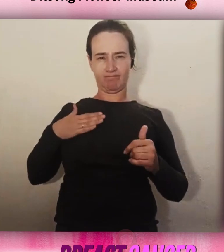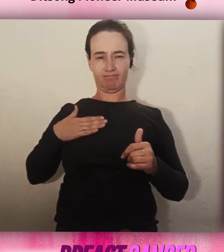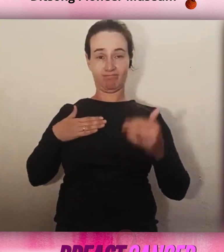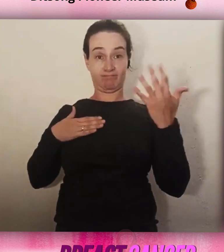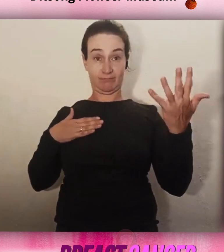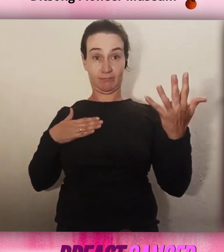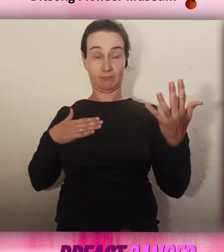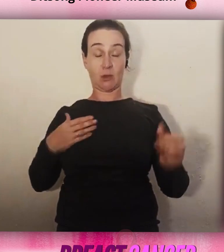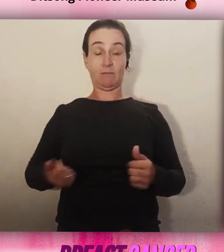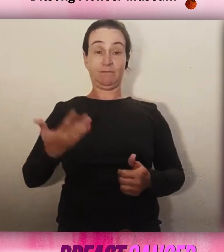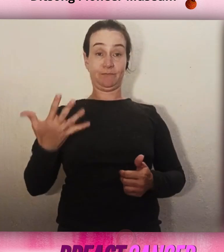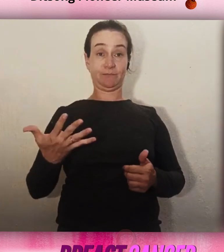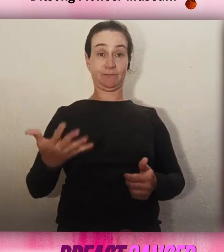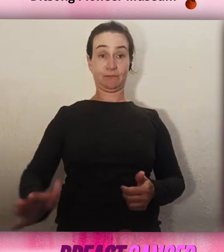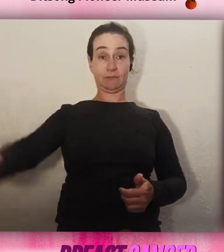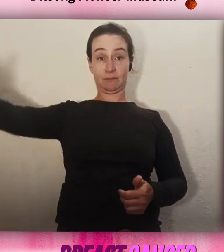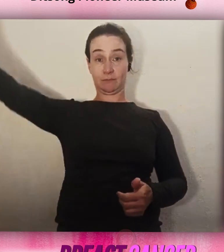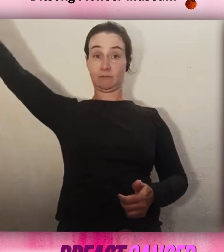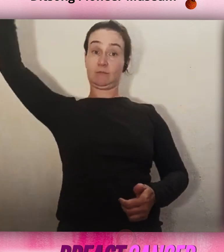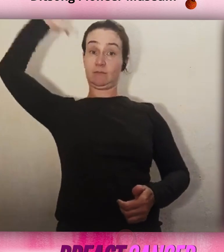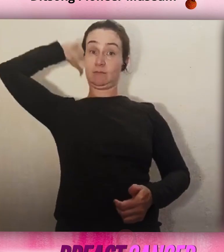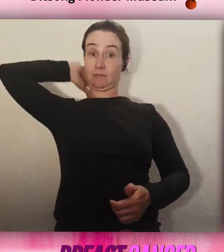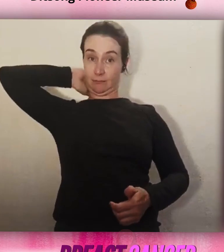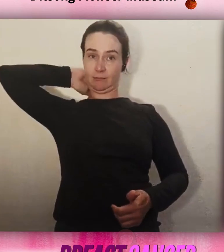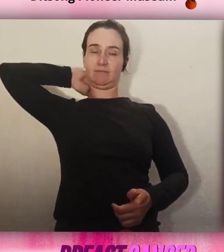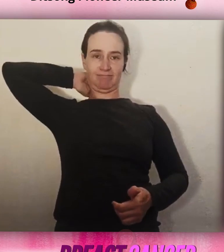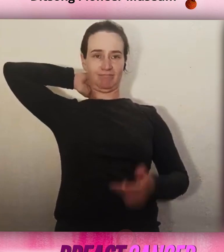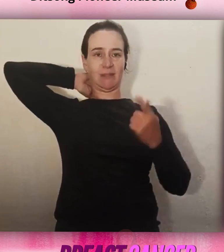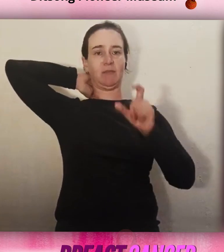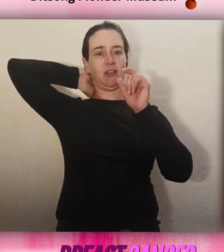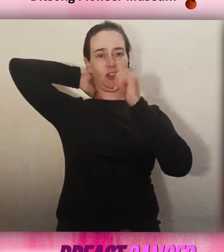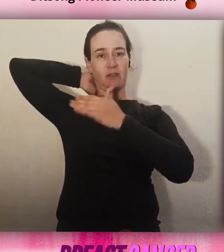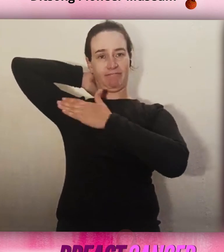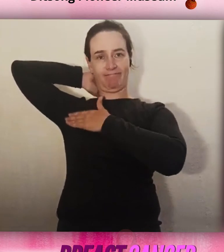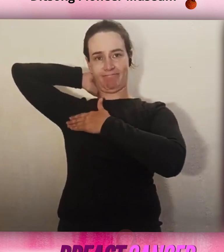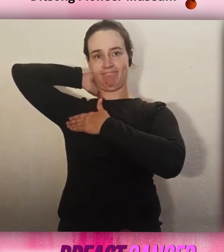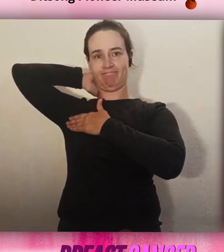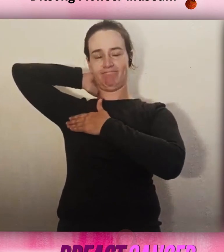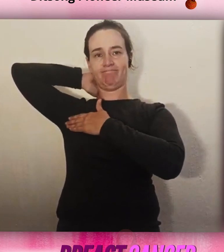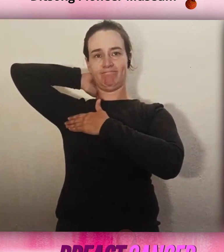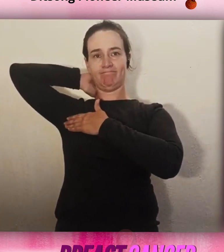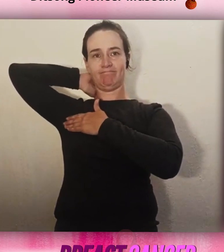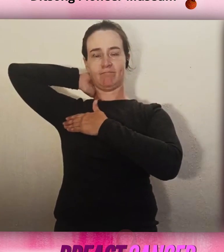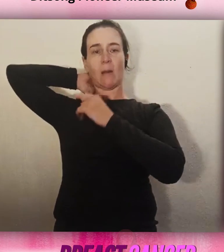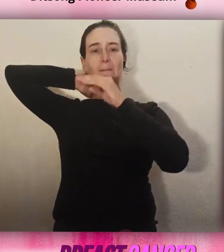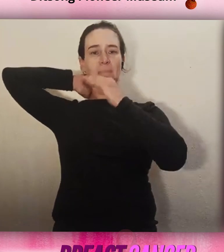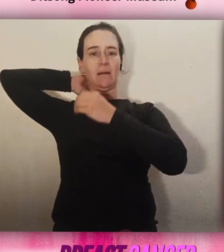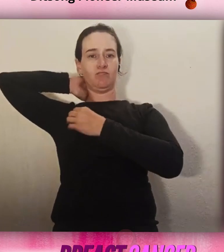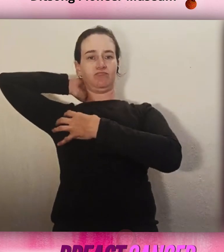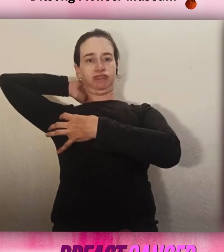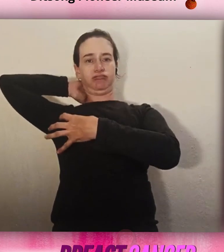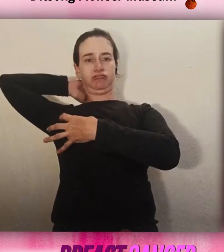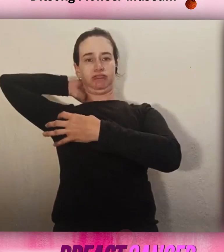left breast, you're going to use the right hand. Your left hand will then be up behind your head Okay. for the breast to be